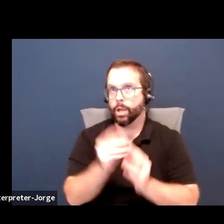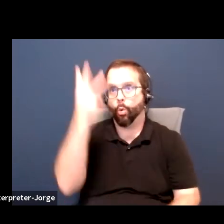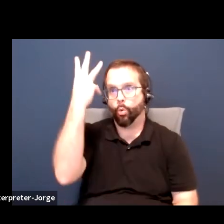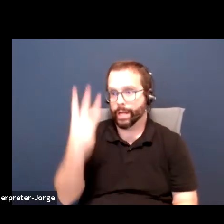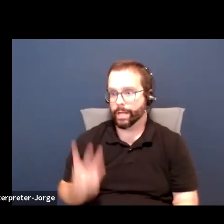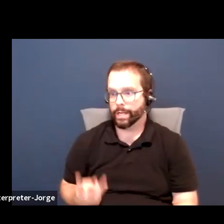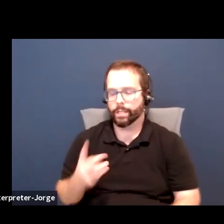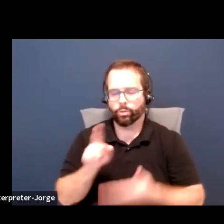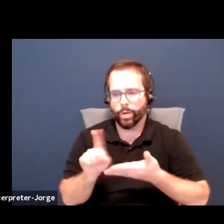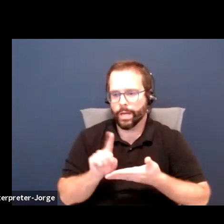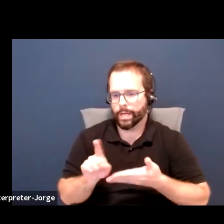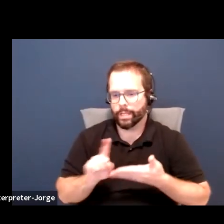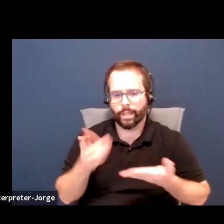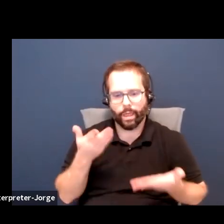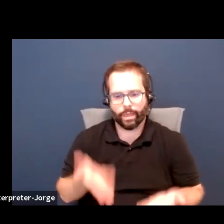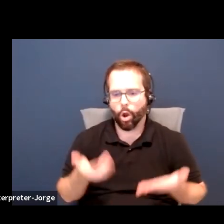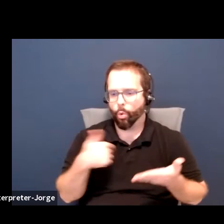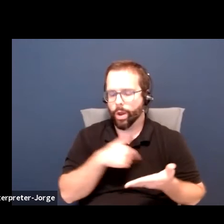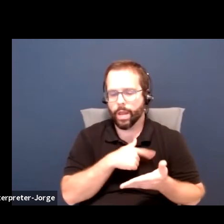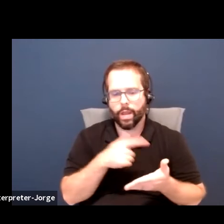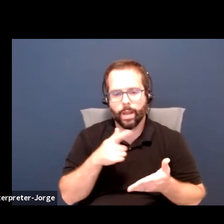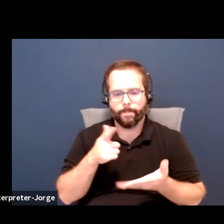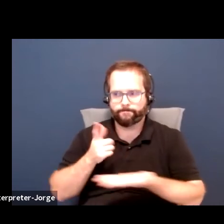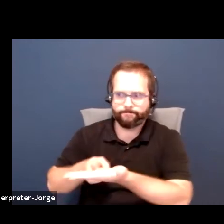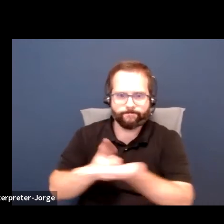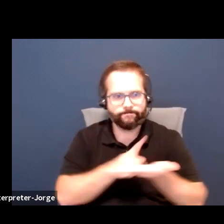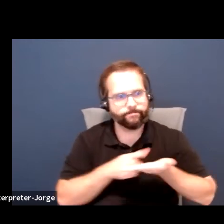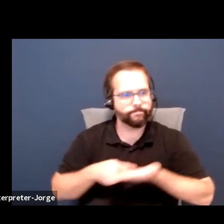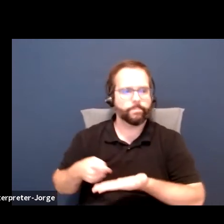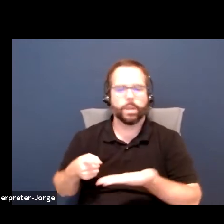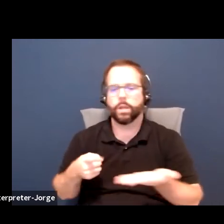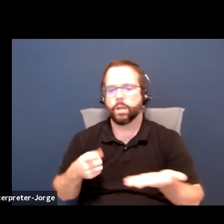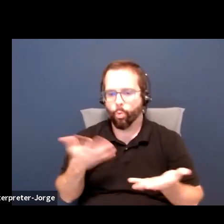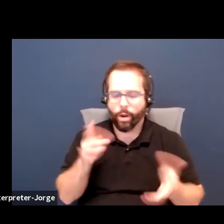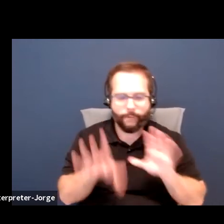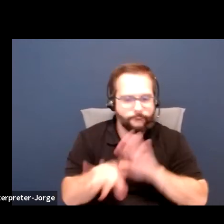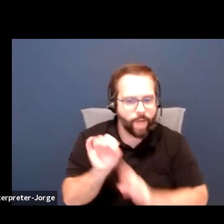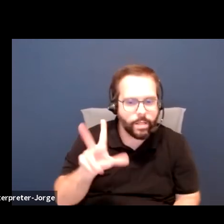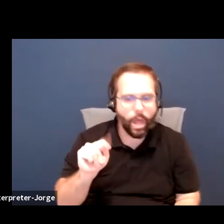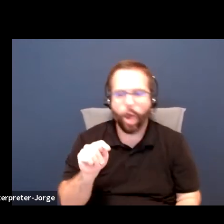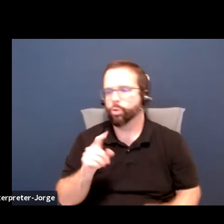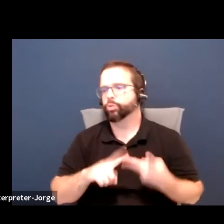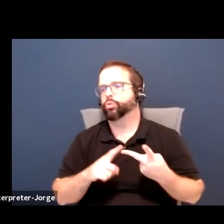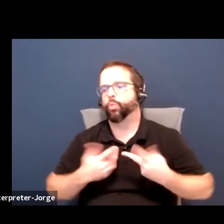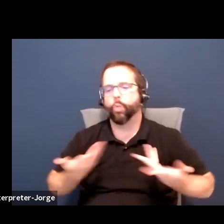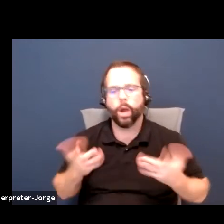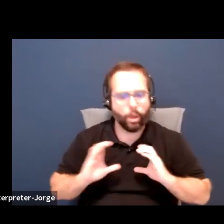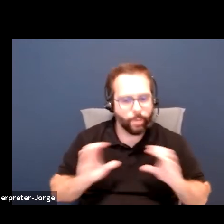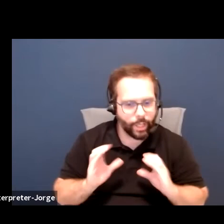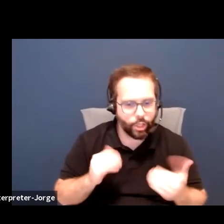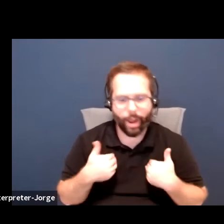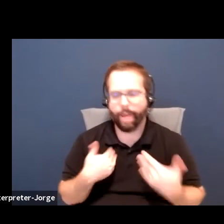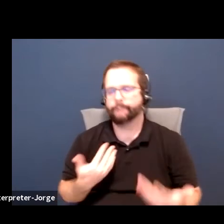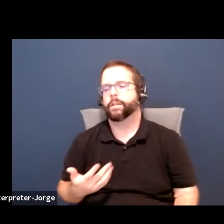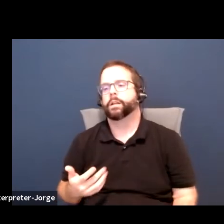doing? That communication, having someone who can help you with the communication of all of that, tracking it, is